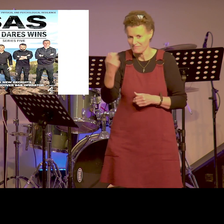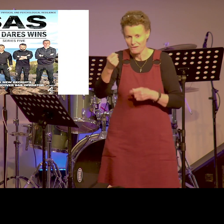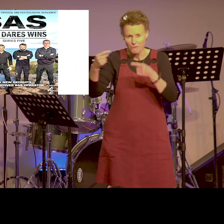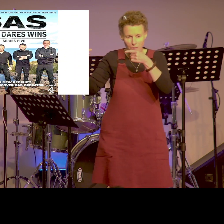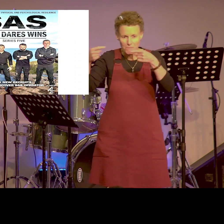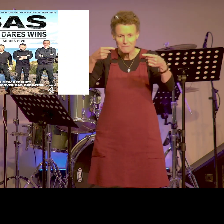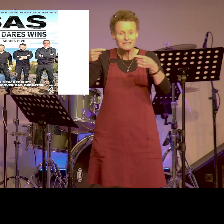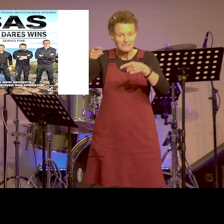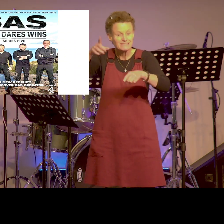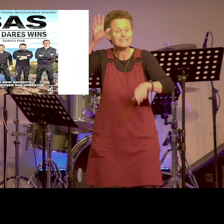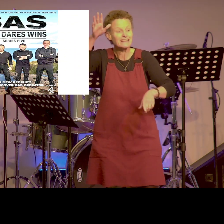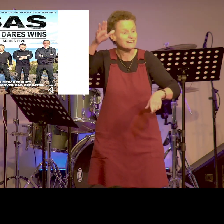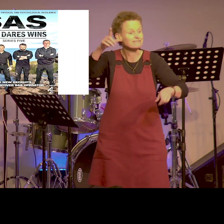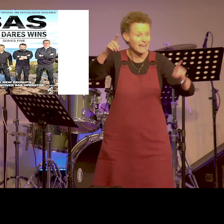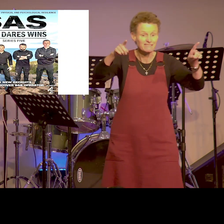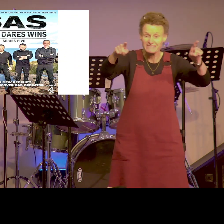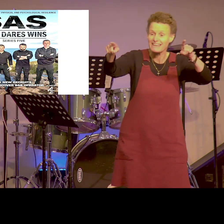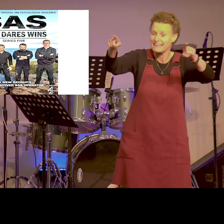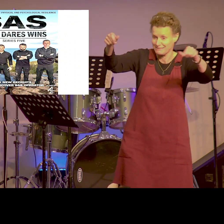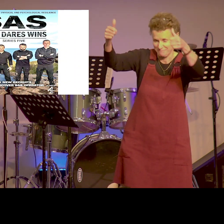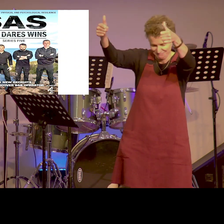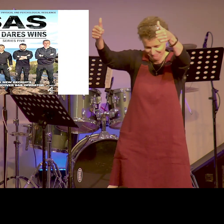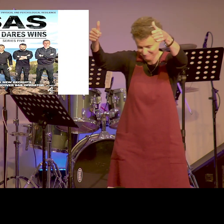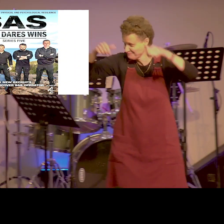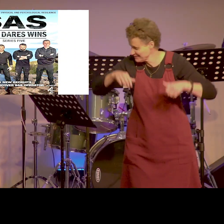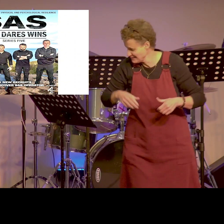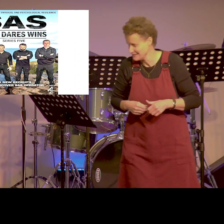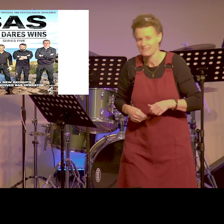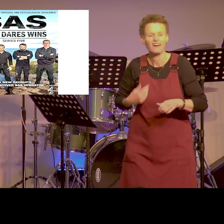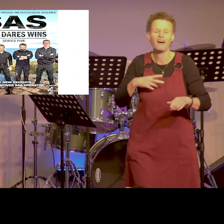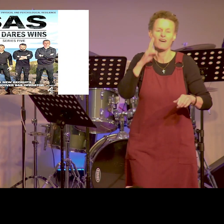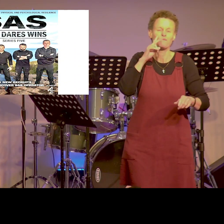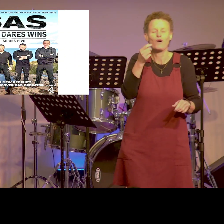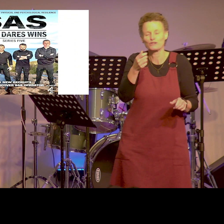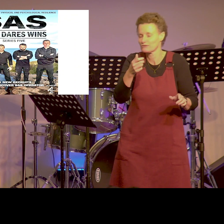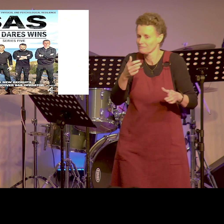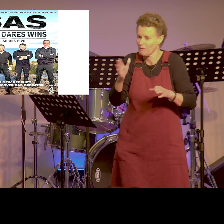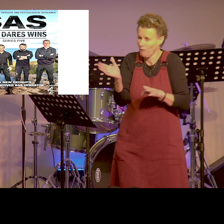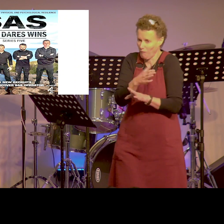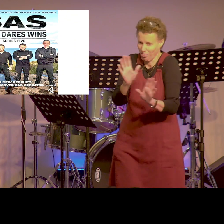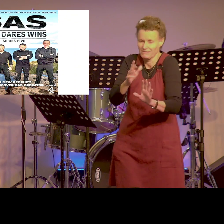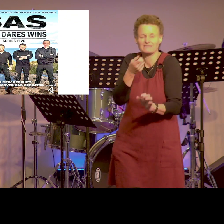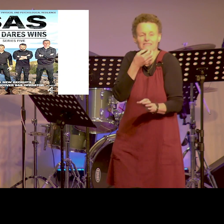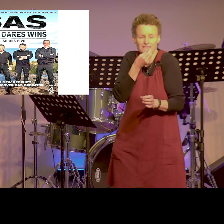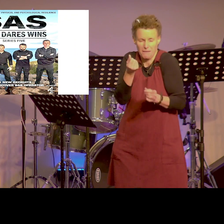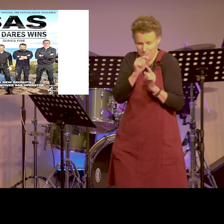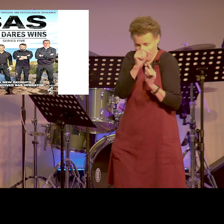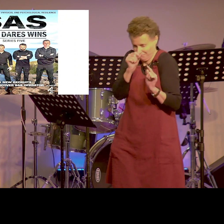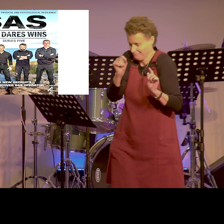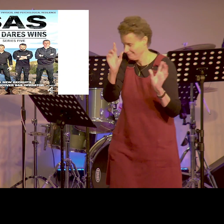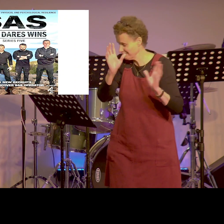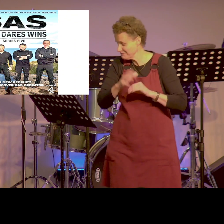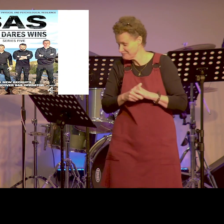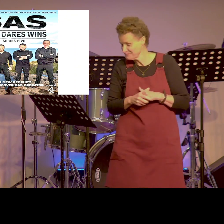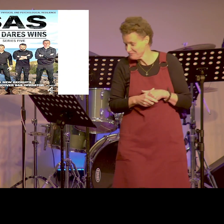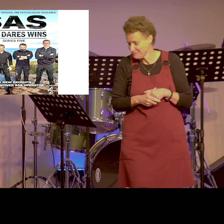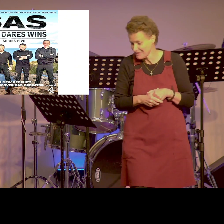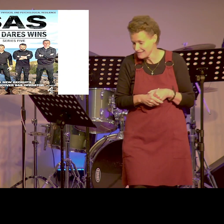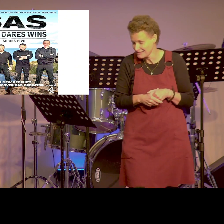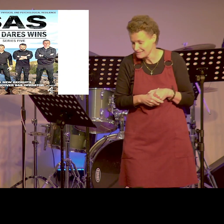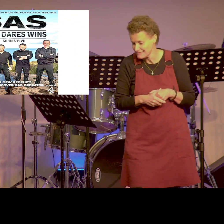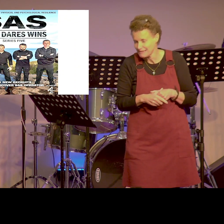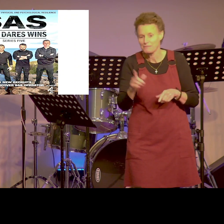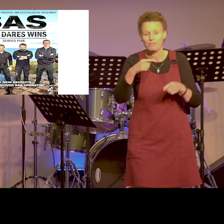that? The big I see a few hands going up. Fantastic, wonderful. Now, I've not watched all of them, just a few.